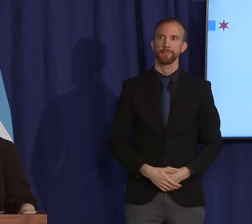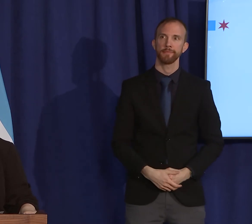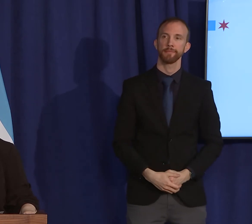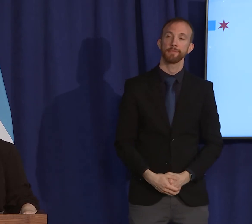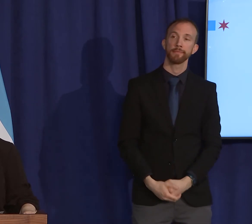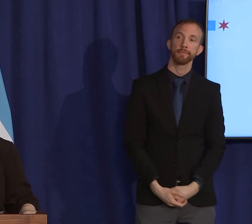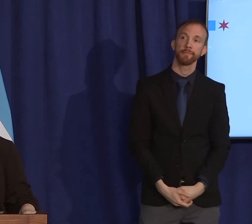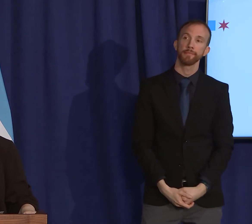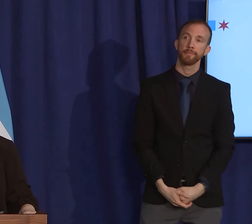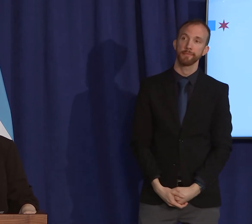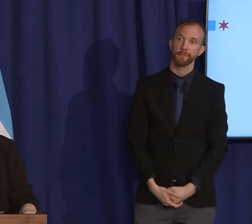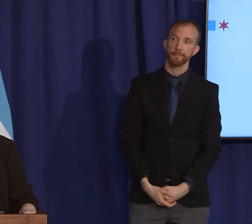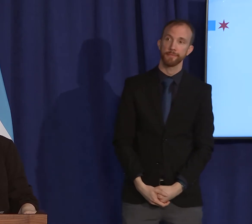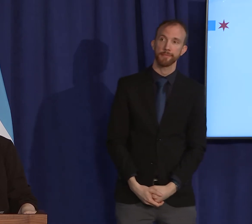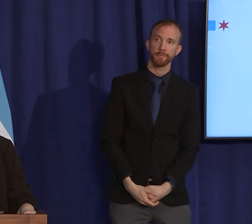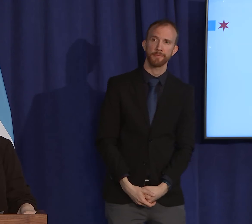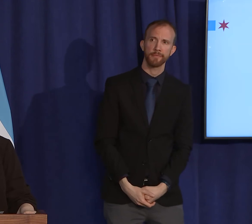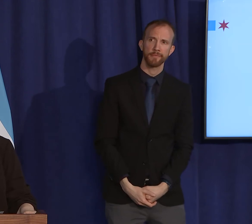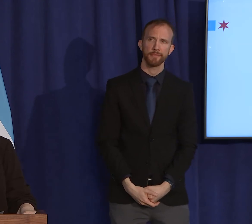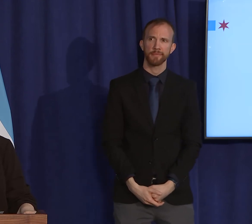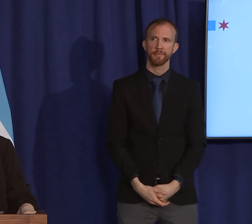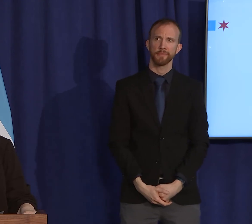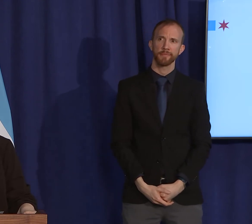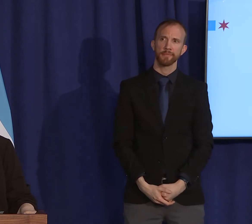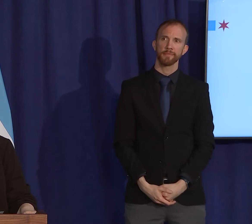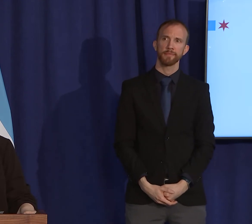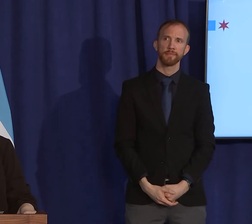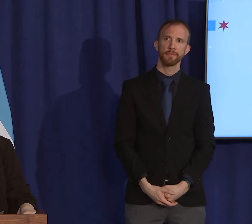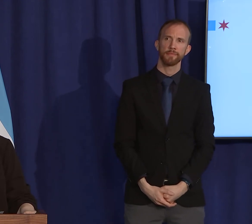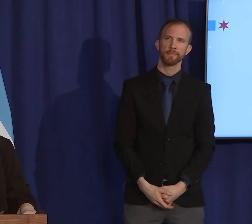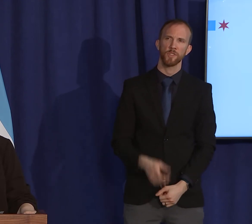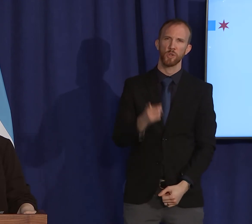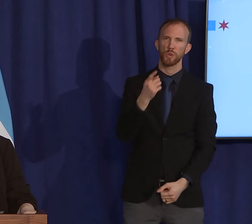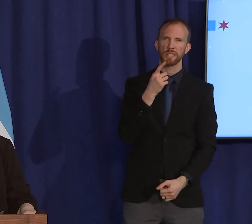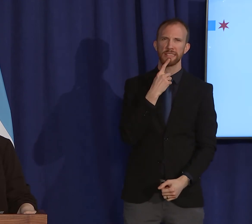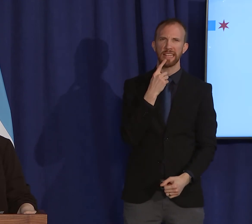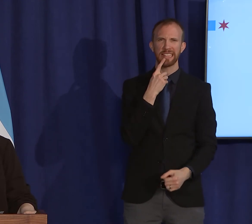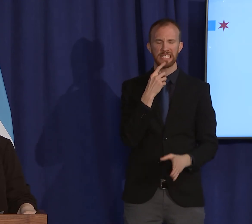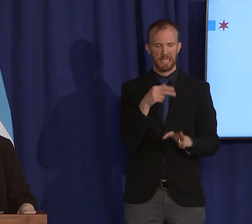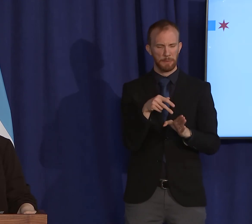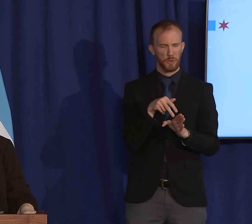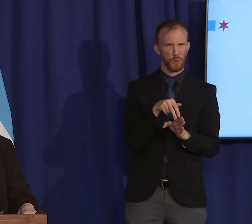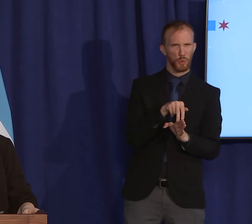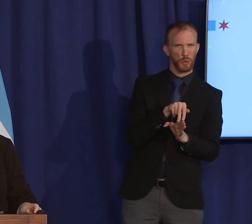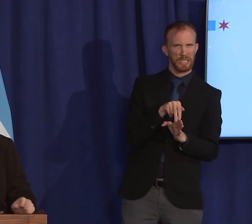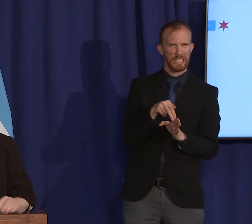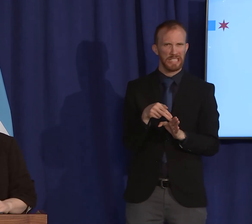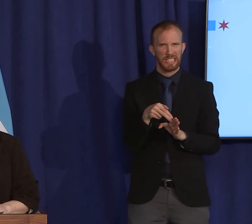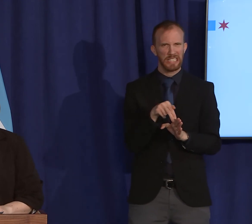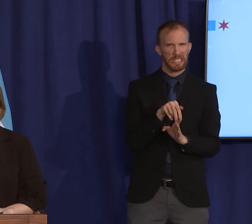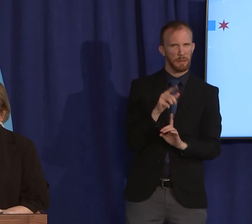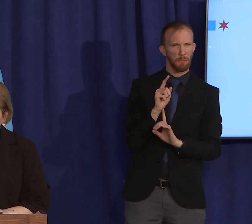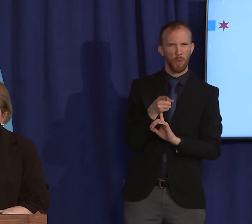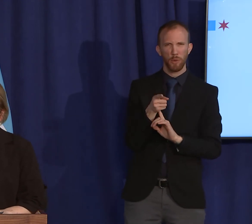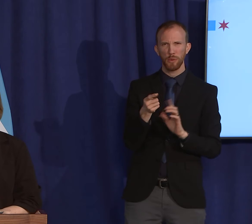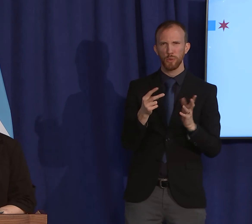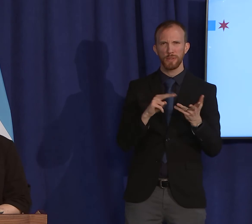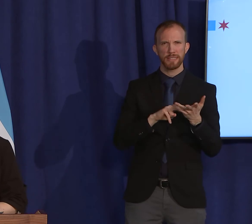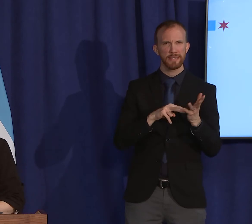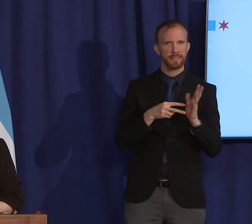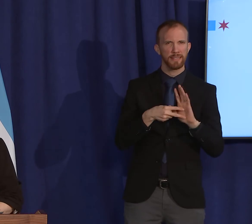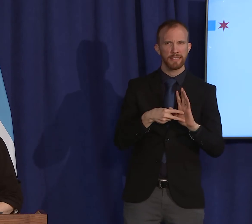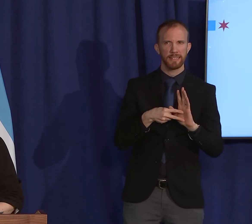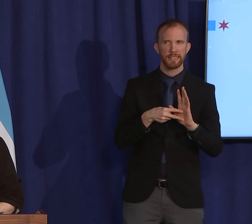Doctor, if you could just talk a little bit more about what you meant by we are in this in-between moment. Mm-hmm. And